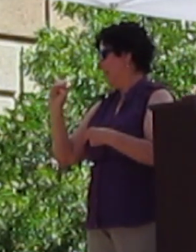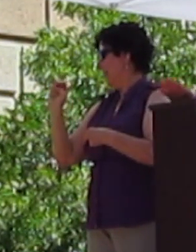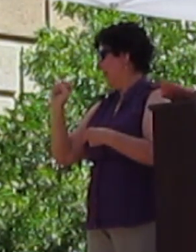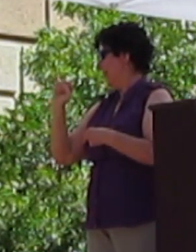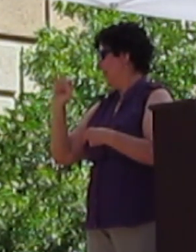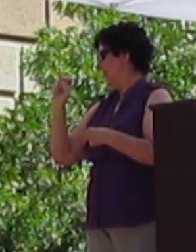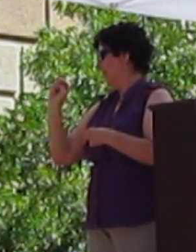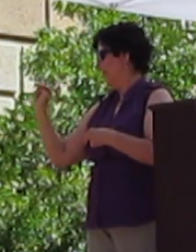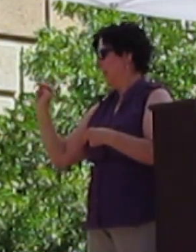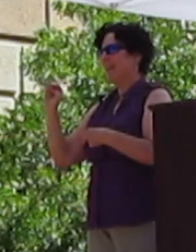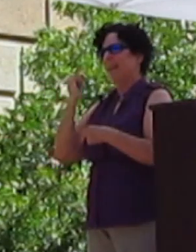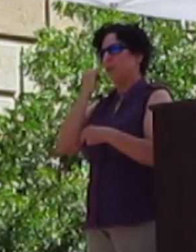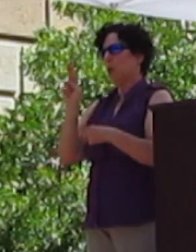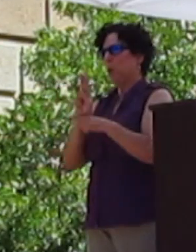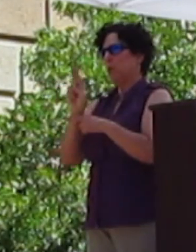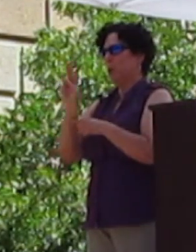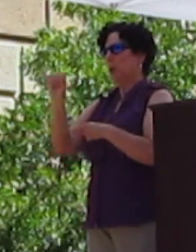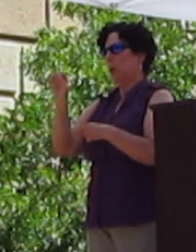E-Z-R-A-N-I-E-S-E-N for everyone who's putting this on YouTube.